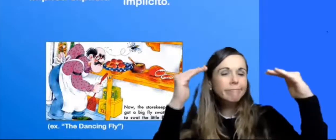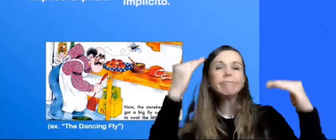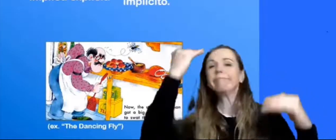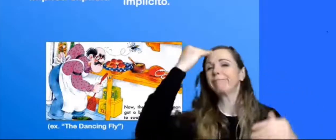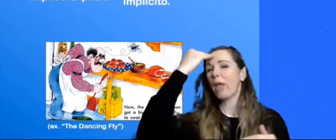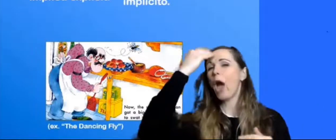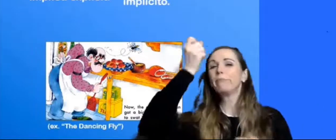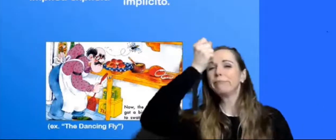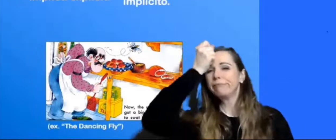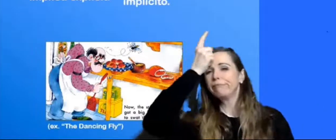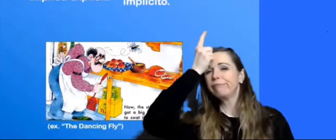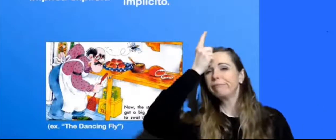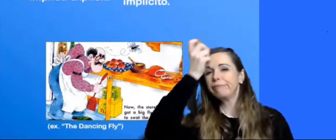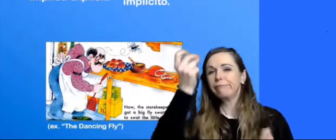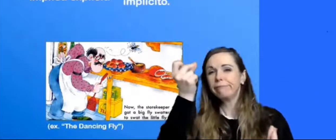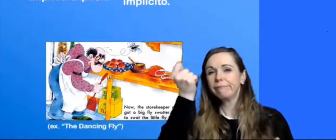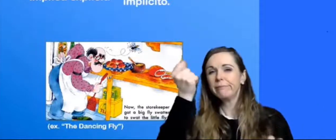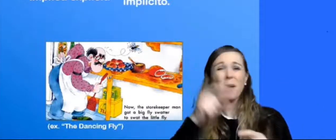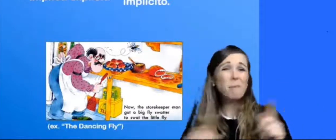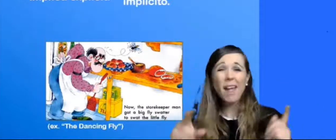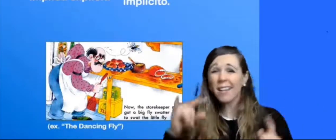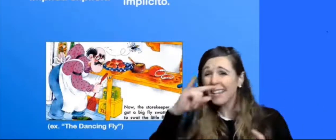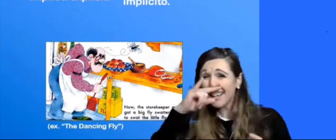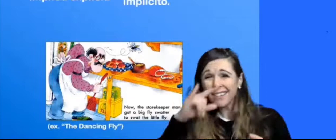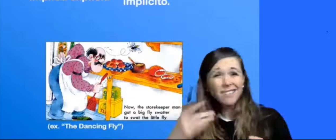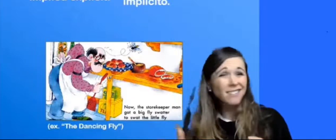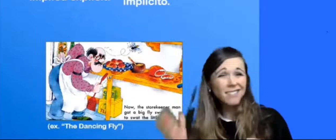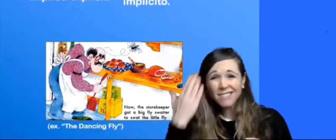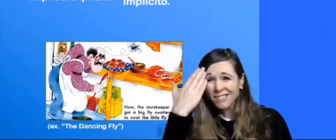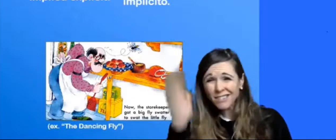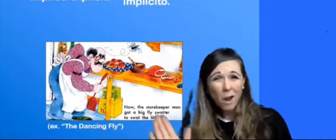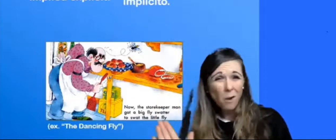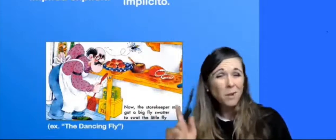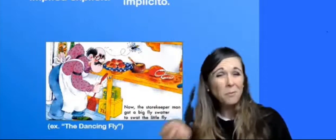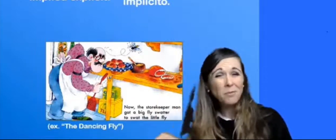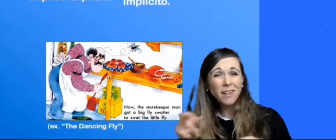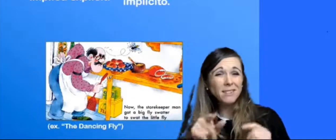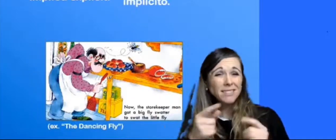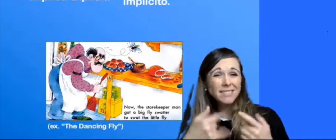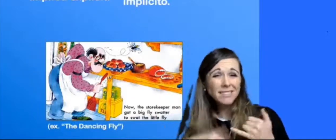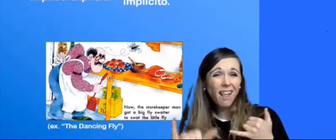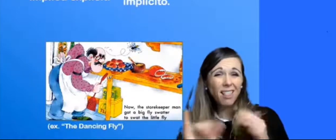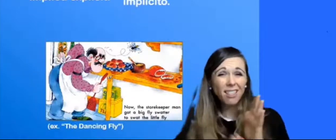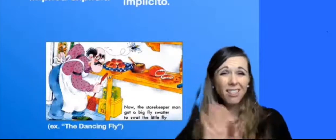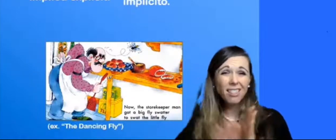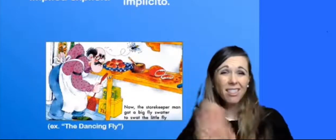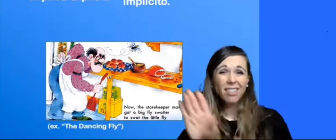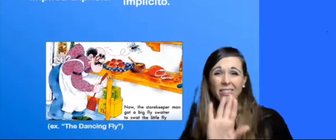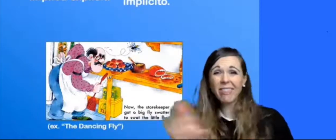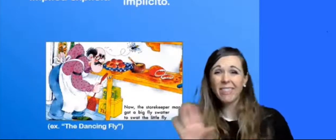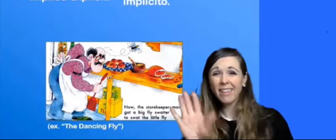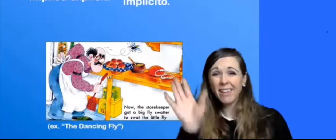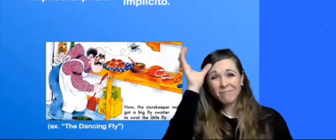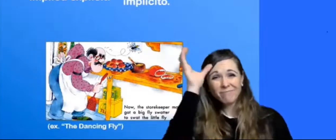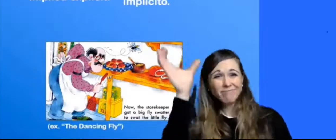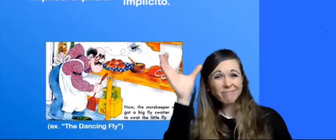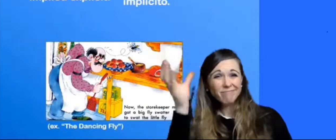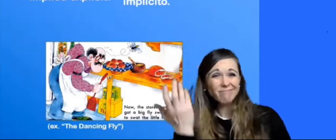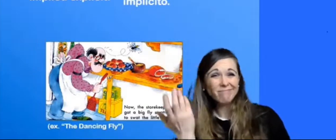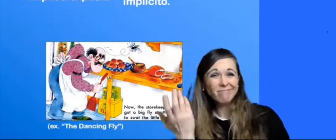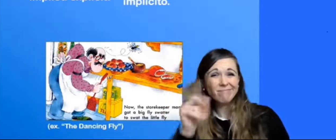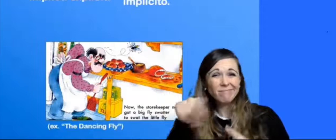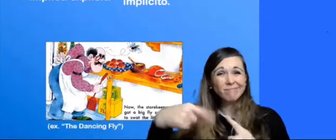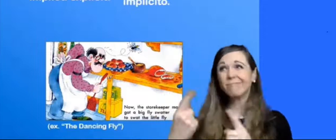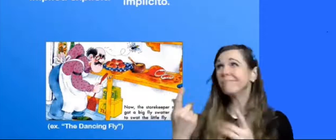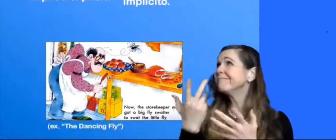but there might be some hidden information that adults know and can recognize immediately, but kids just see right through it. They